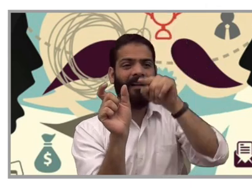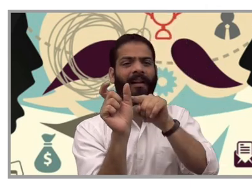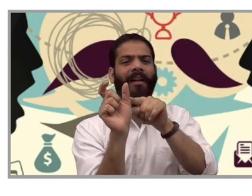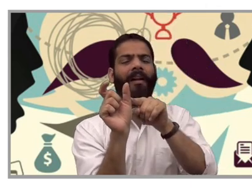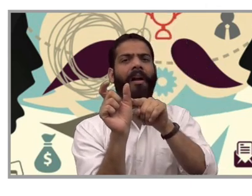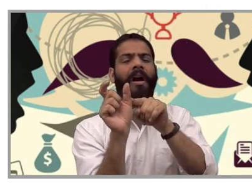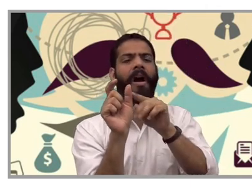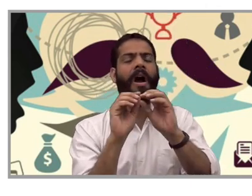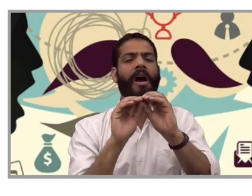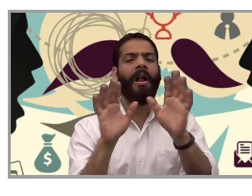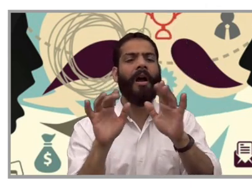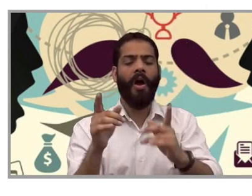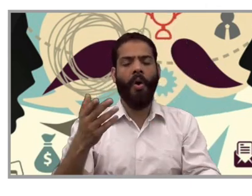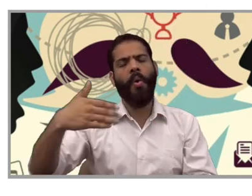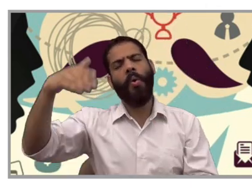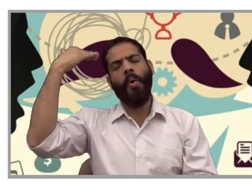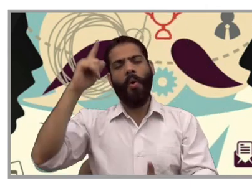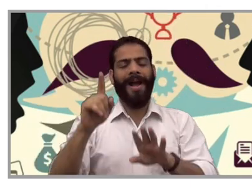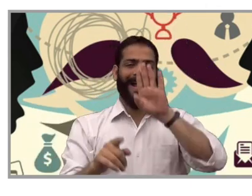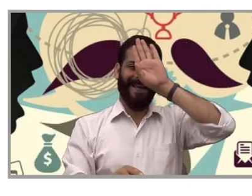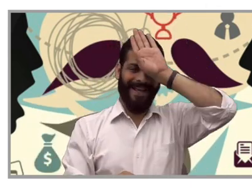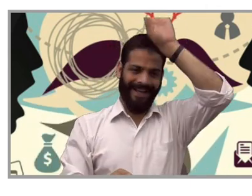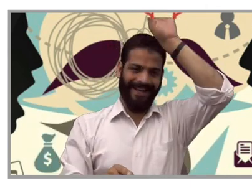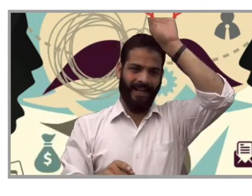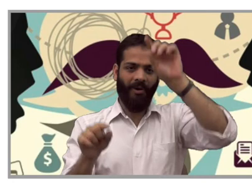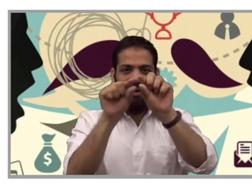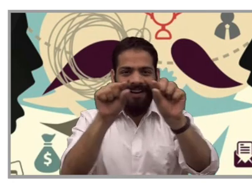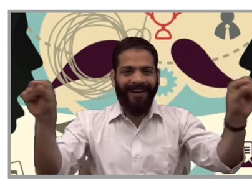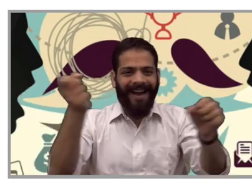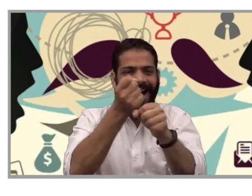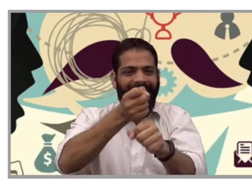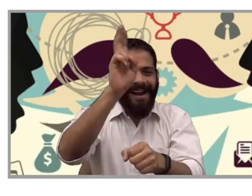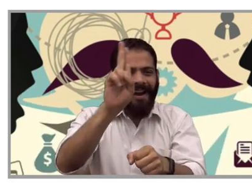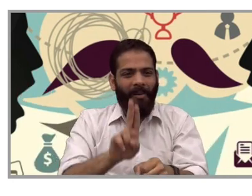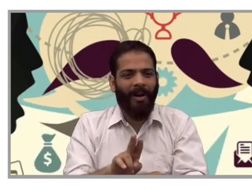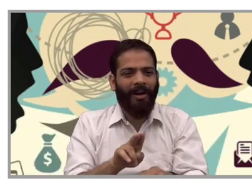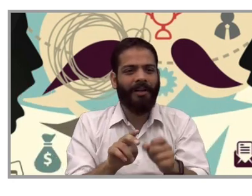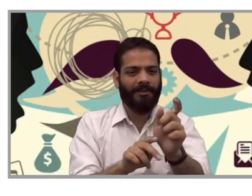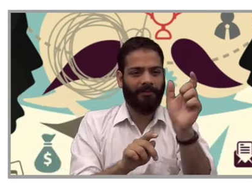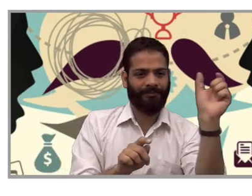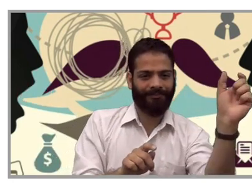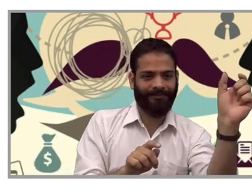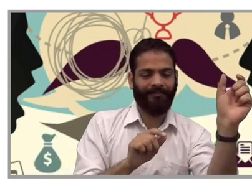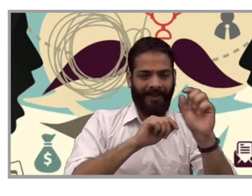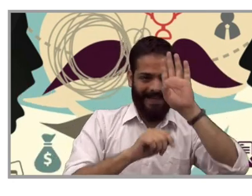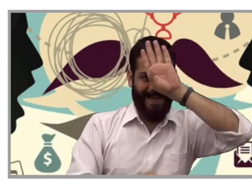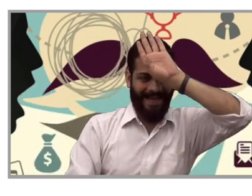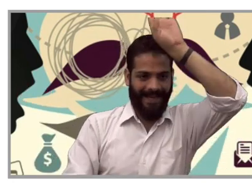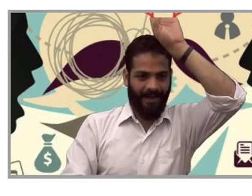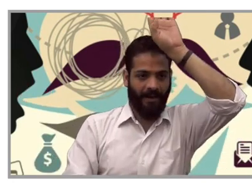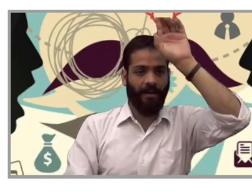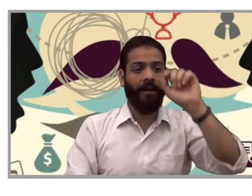the sentence, once upon a time there was a king. The king had three daughters. A phrase, a king,